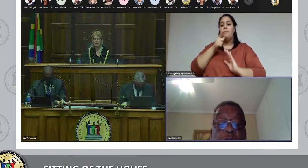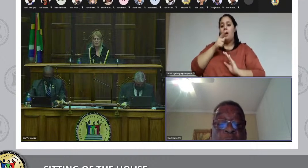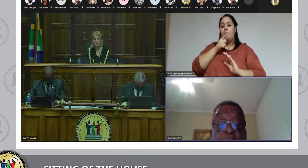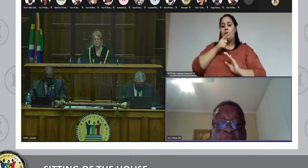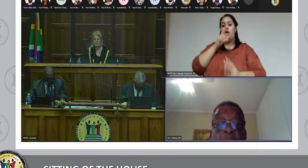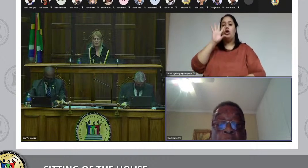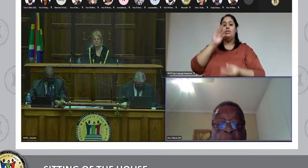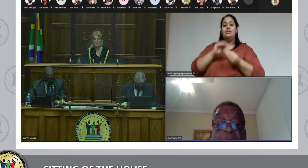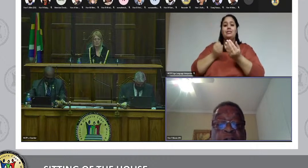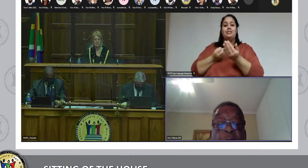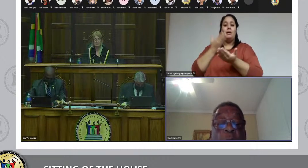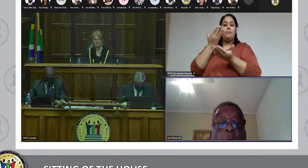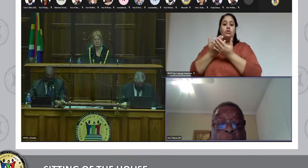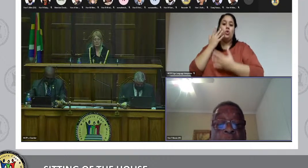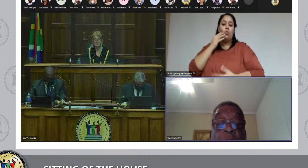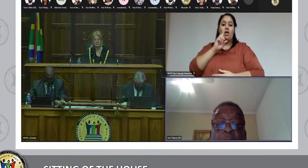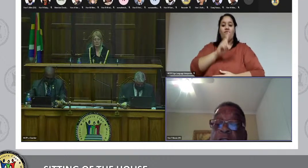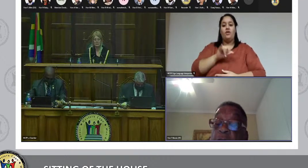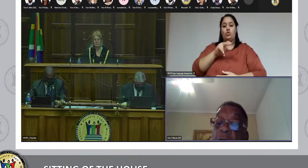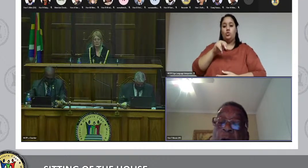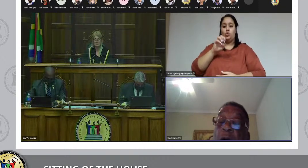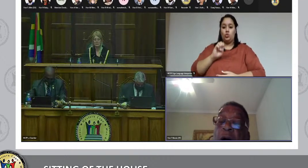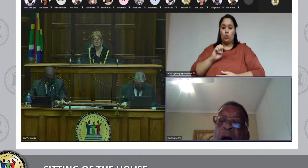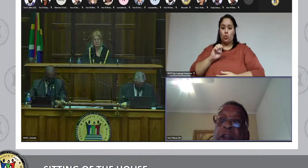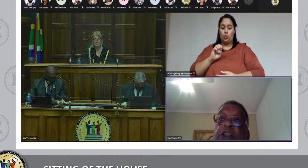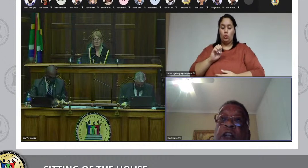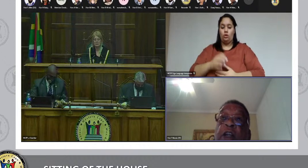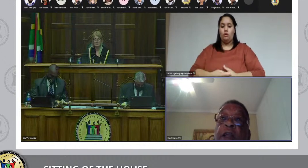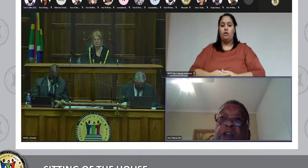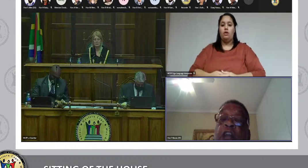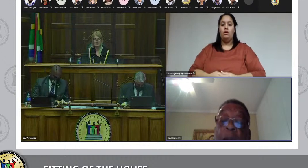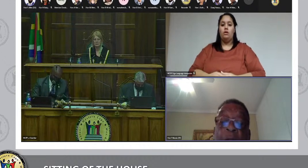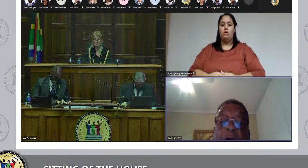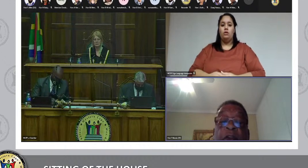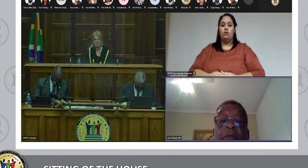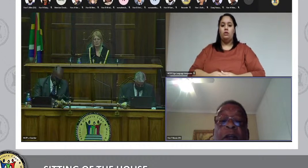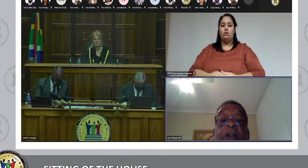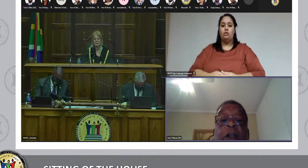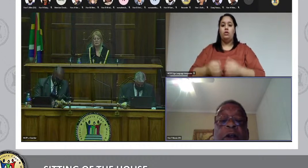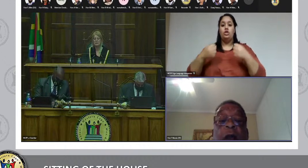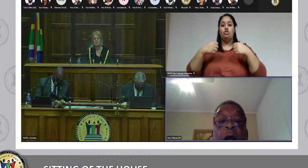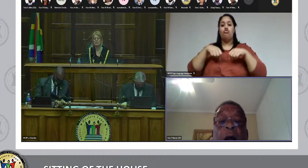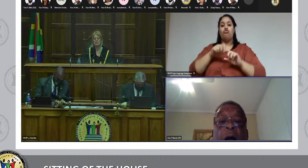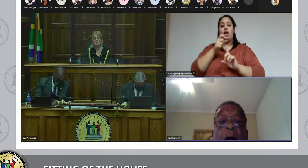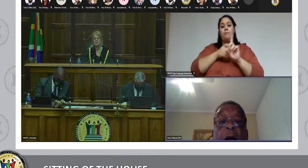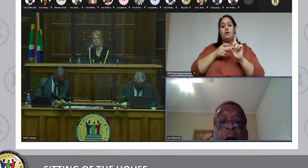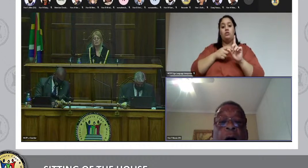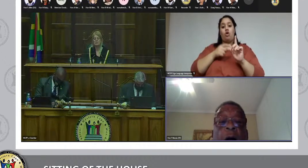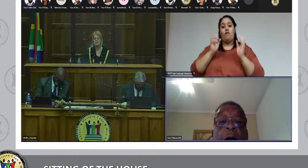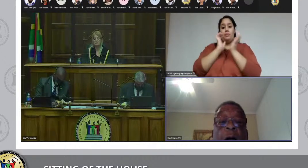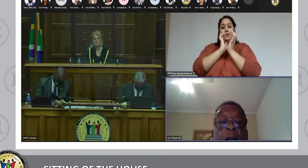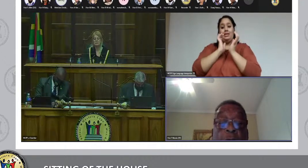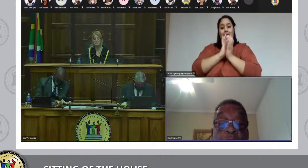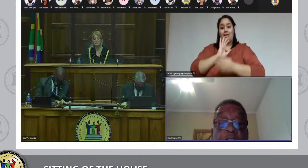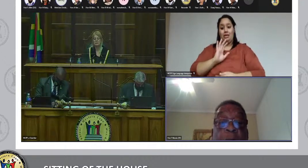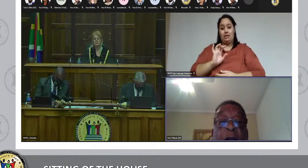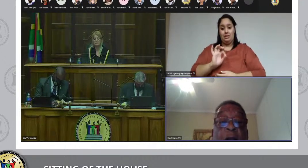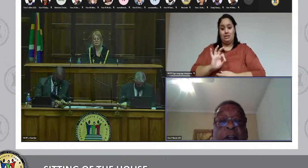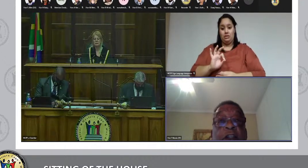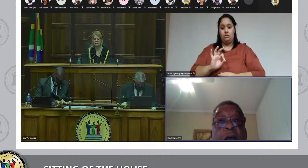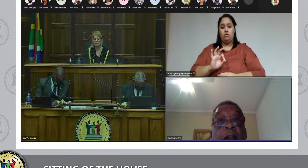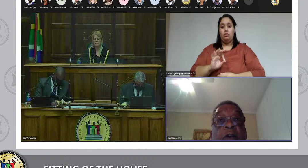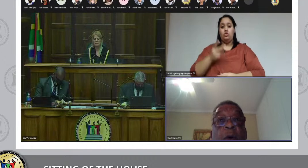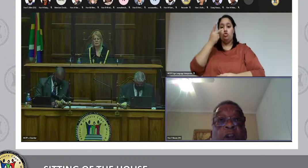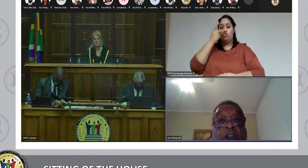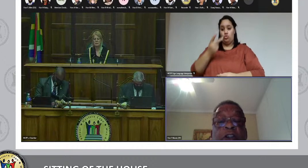1st June. But while as the chairman of the meeting noticed